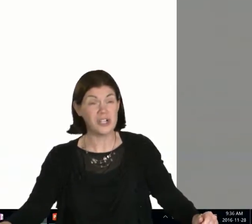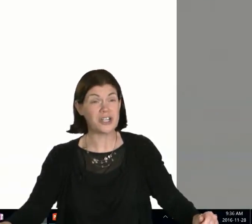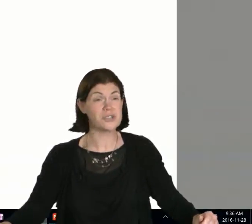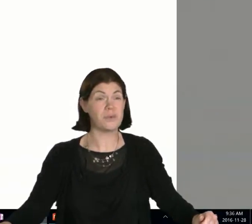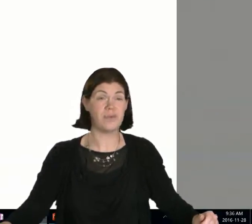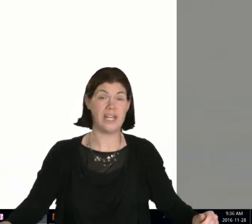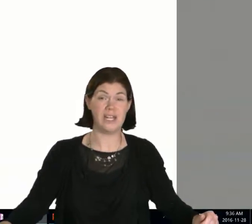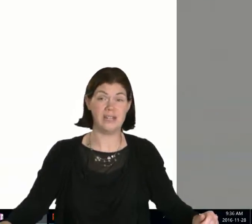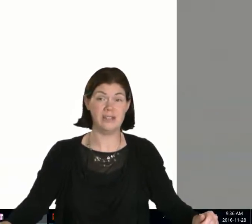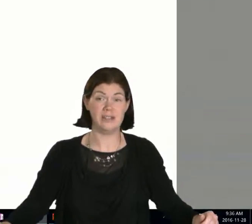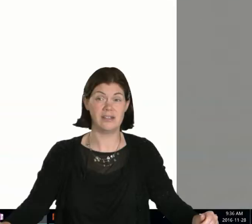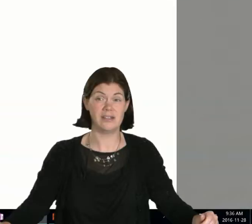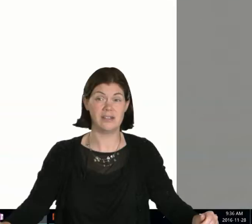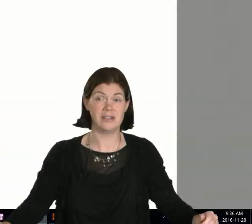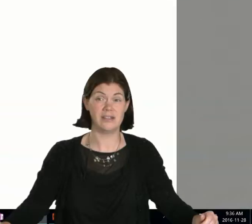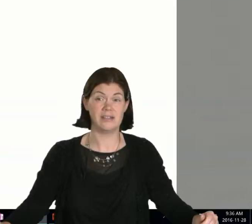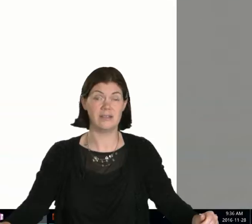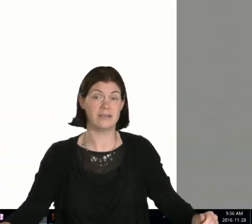Usually a hook is repeated,